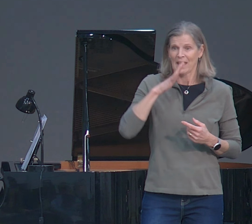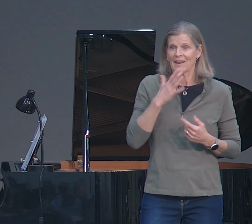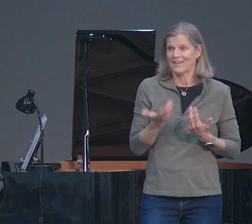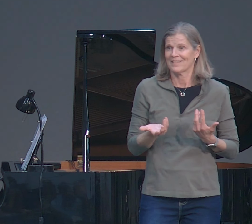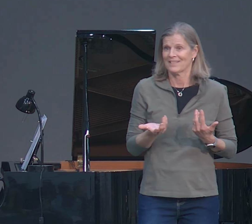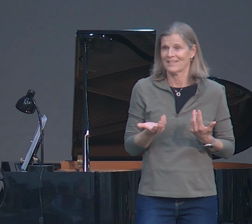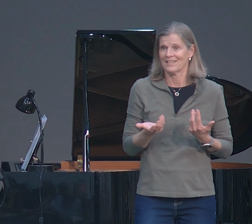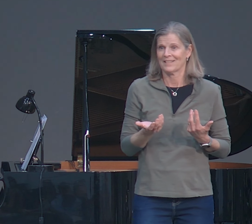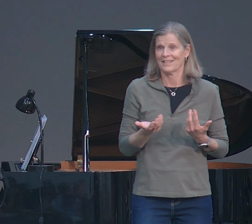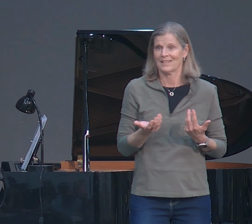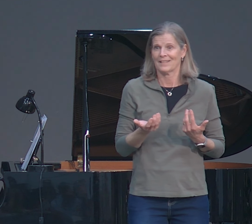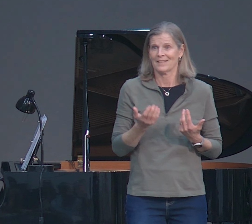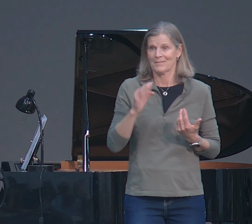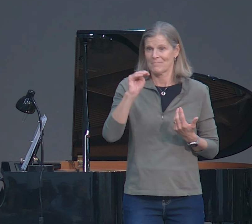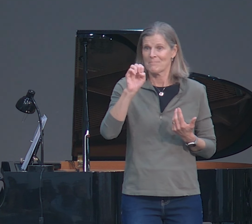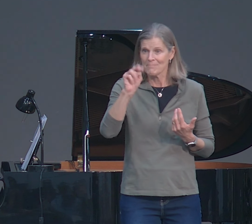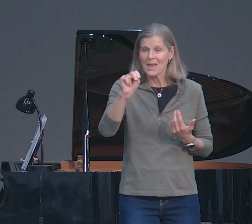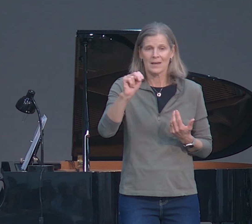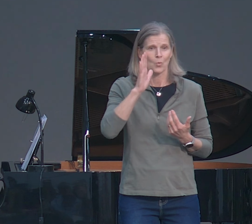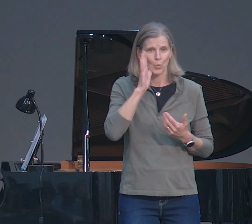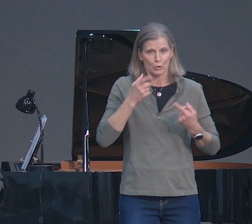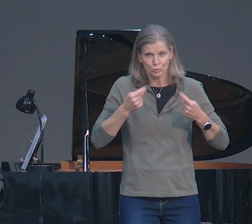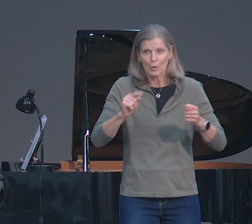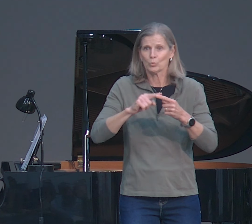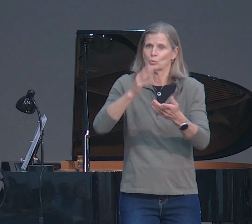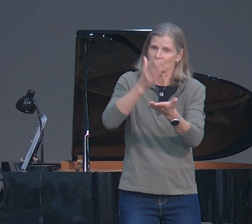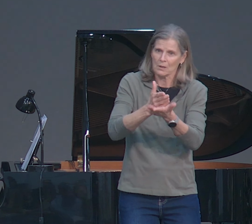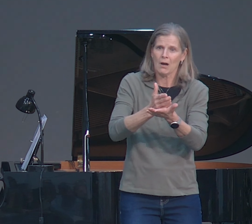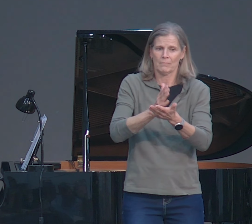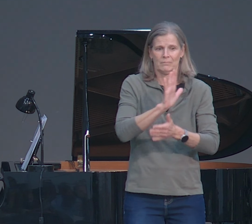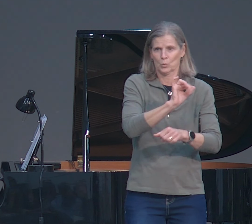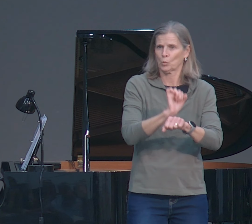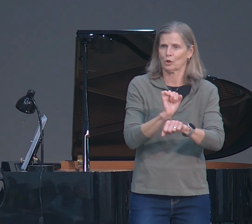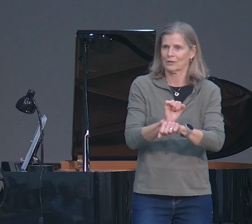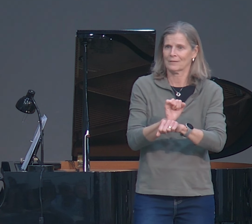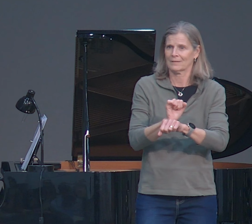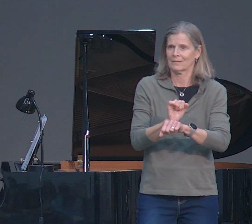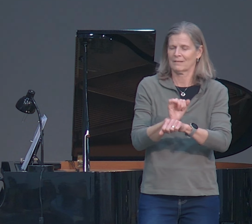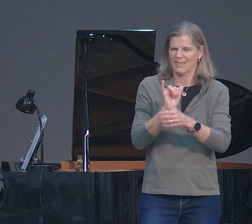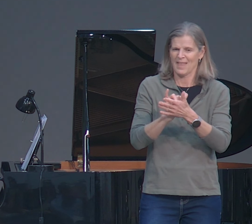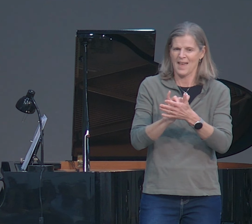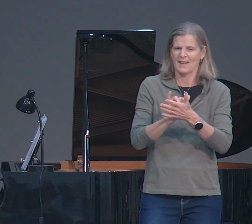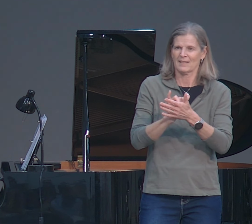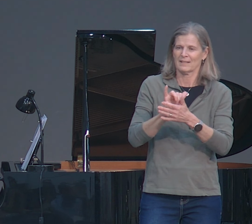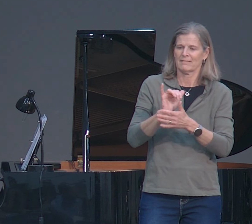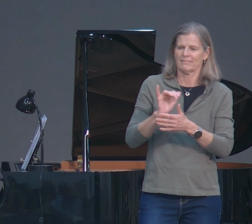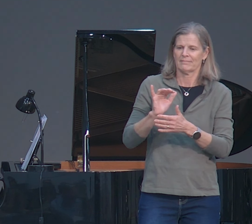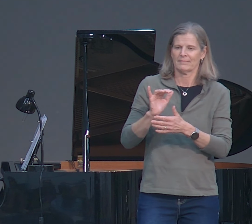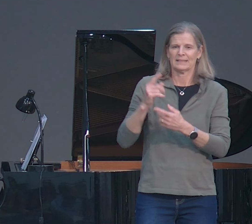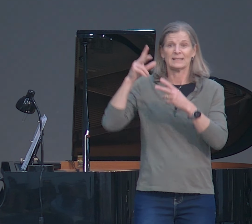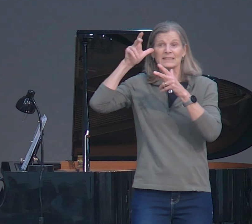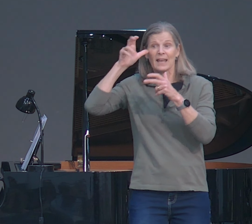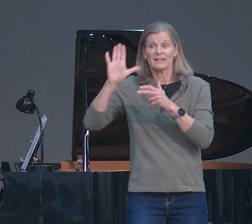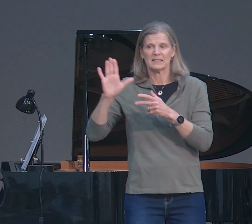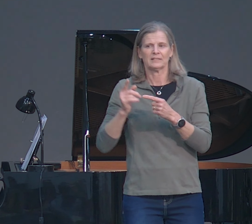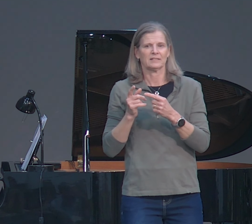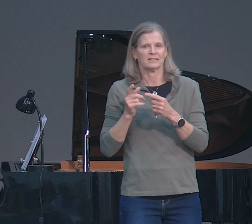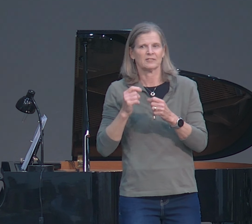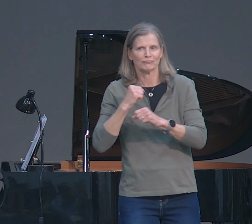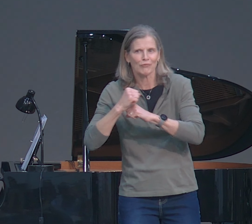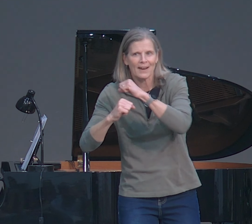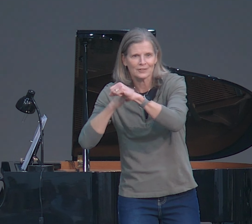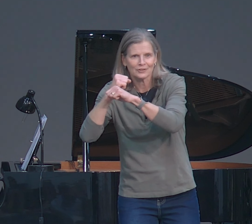men. Men who are trying to stop the mission. That's always been the enemy's strategy. And that's why